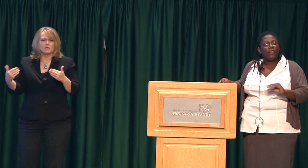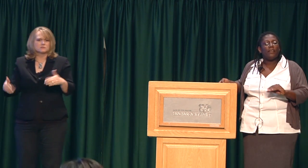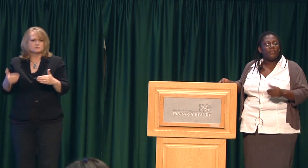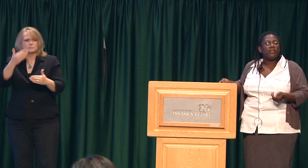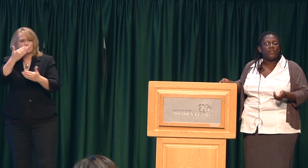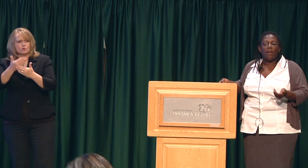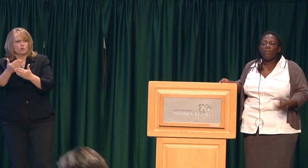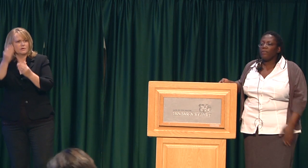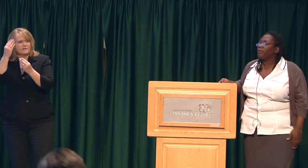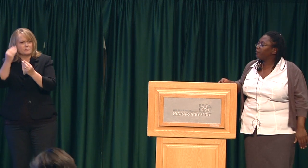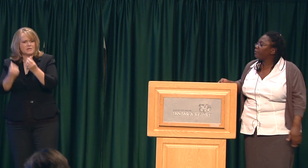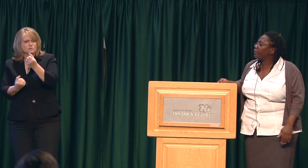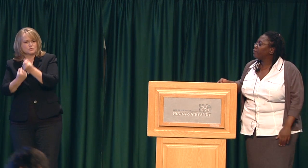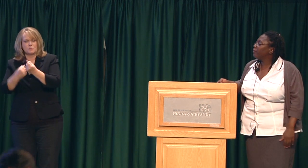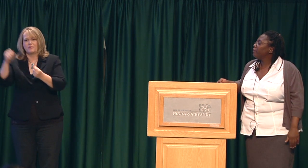that deflated sense of self.